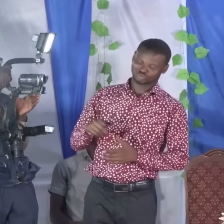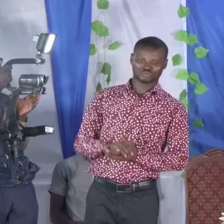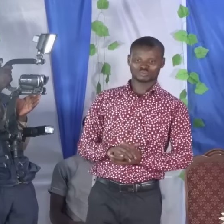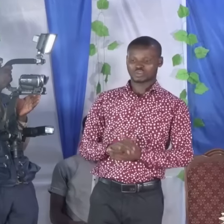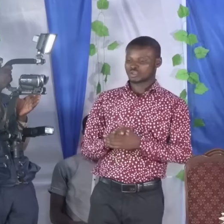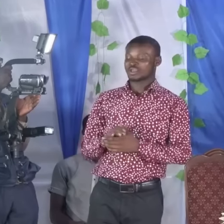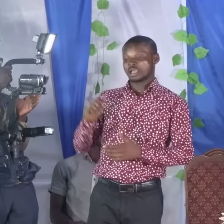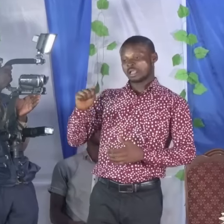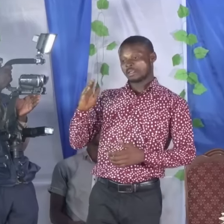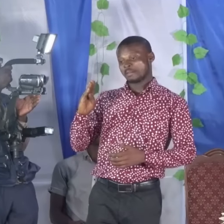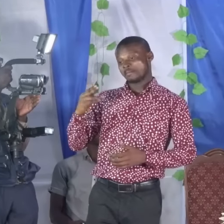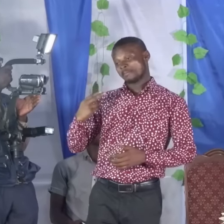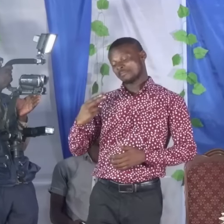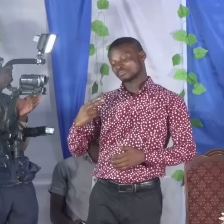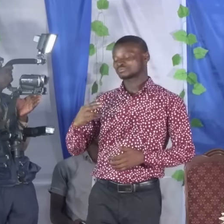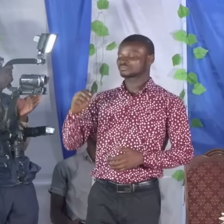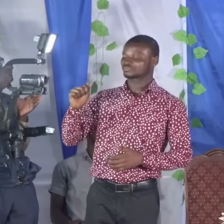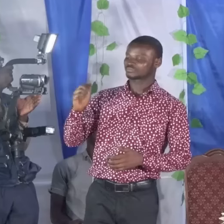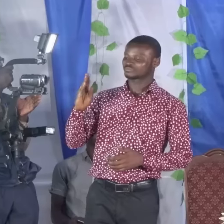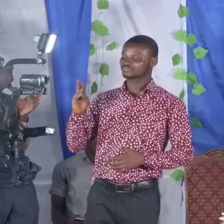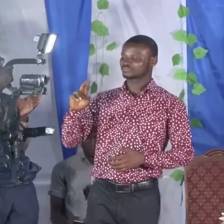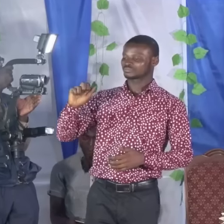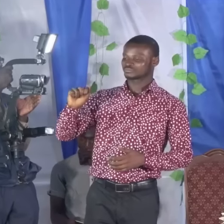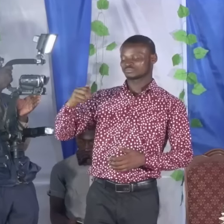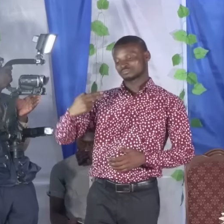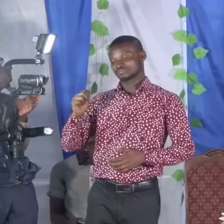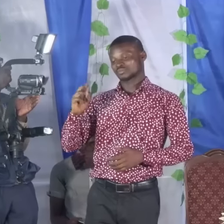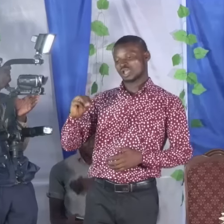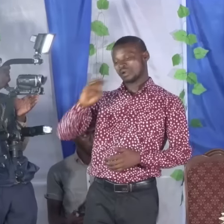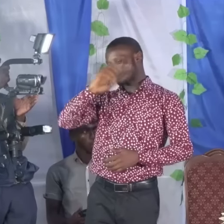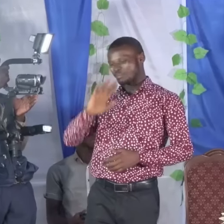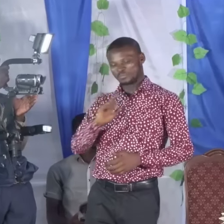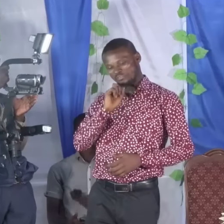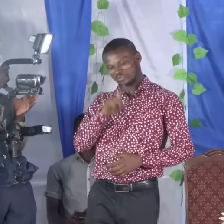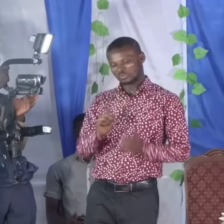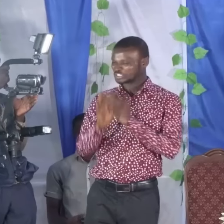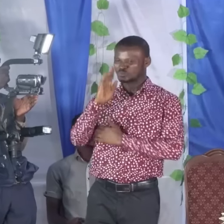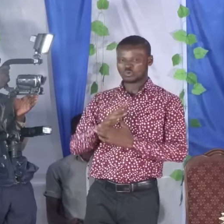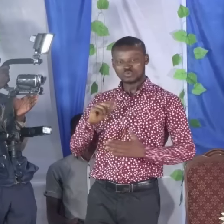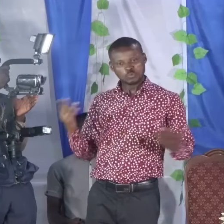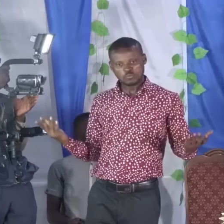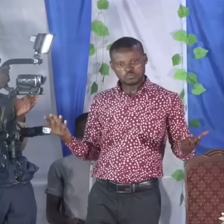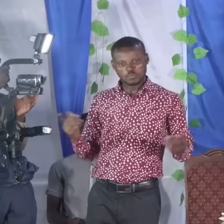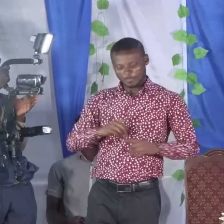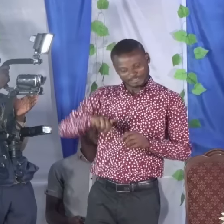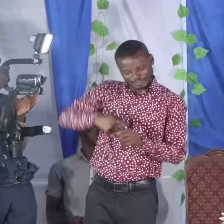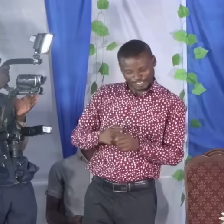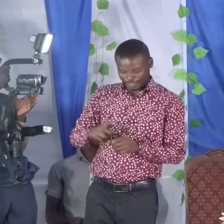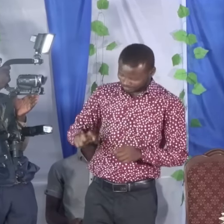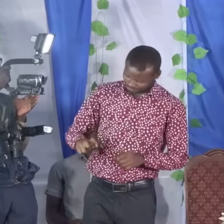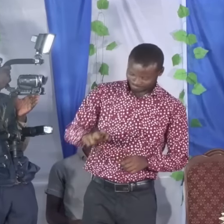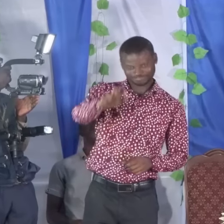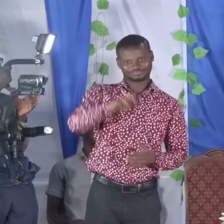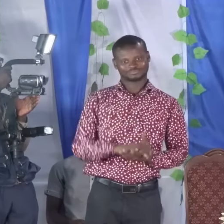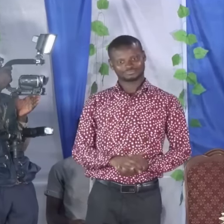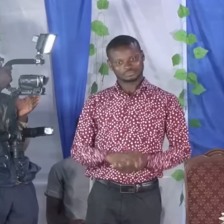yape, no a sim, not all come. Abraham walk on him, or say a rather summon call, a hen a walk up, or is it minimum